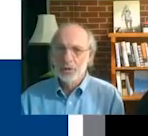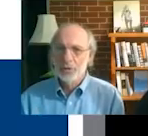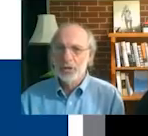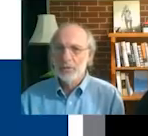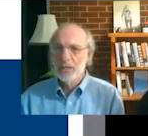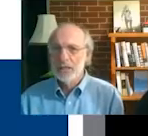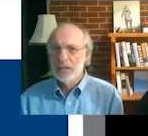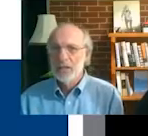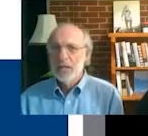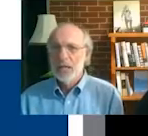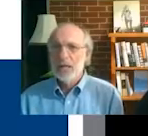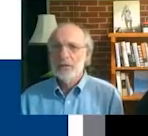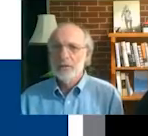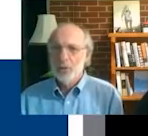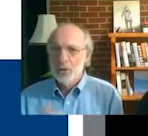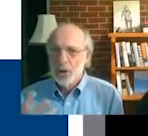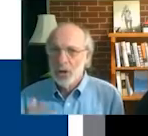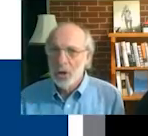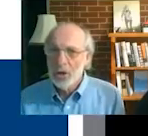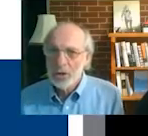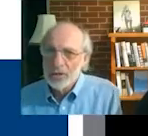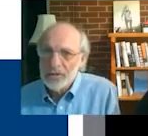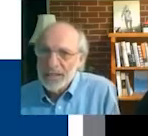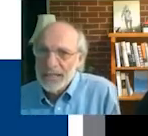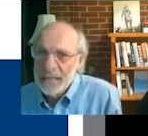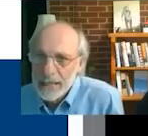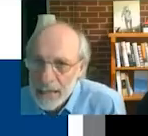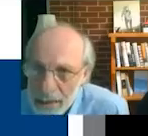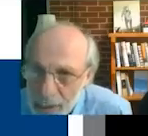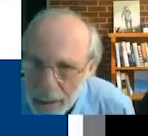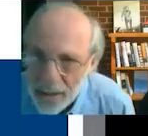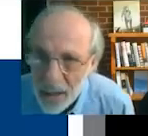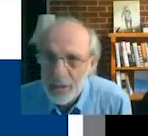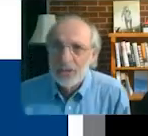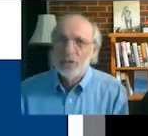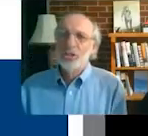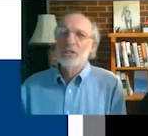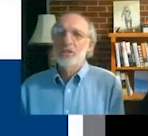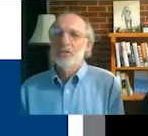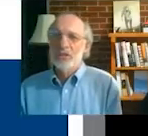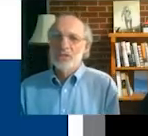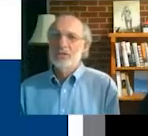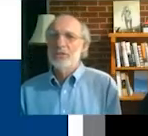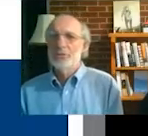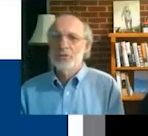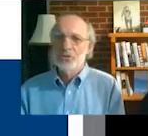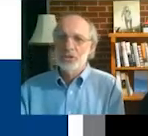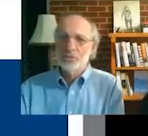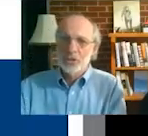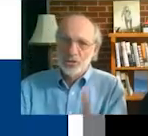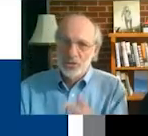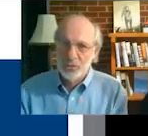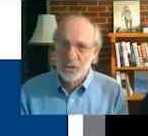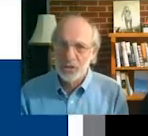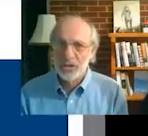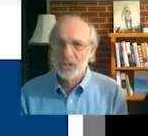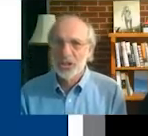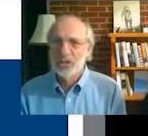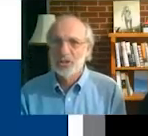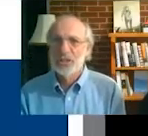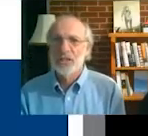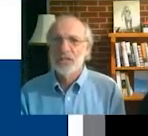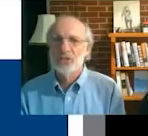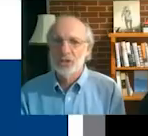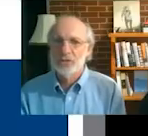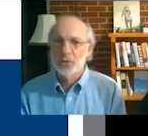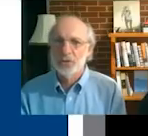for programming, for all of the time and energy that goes into producing pictures for picture